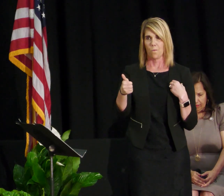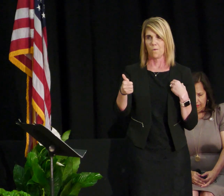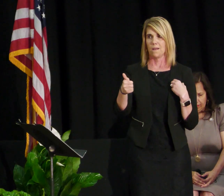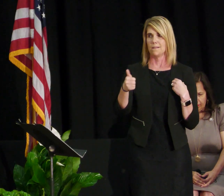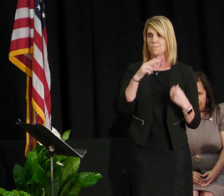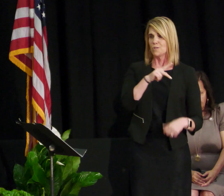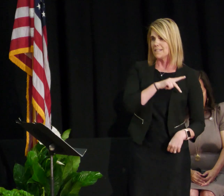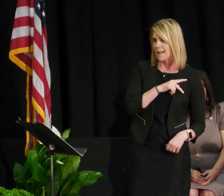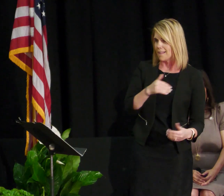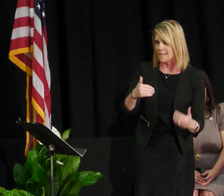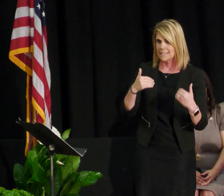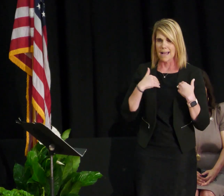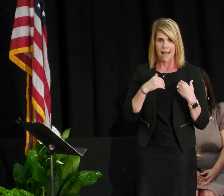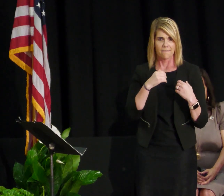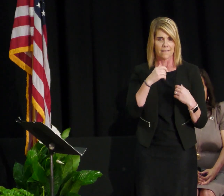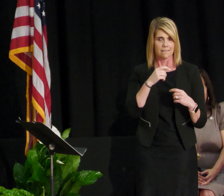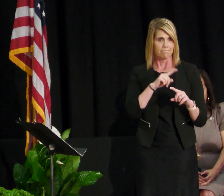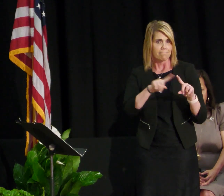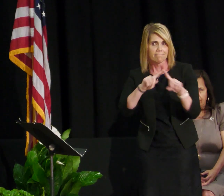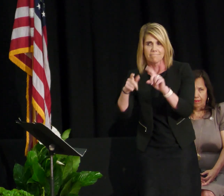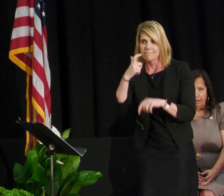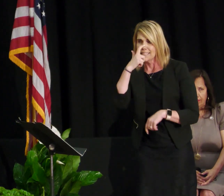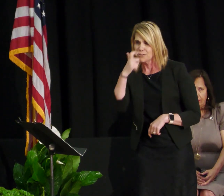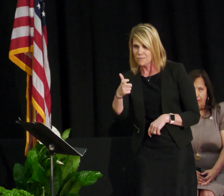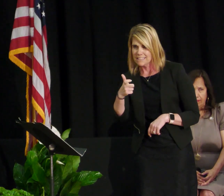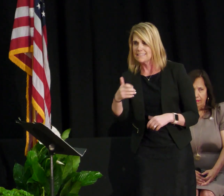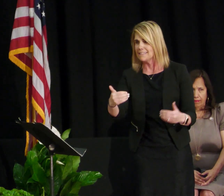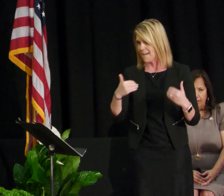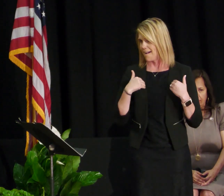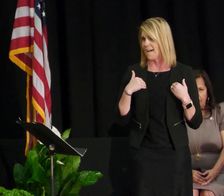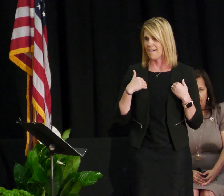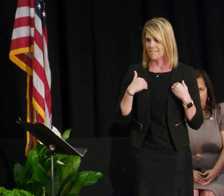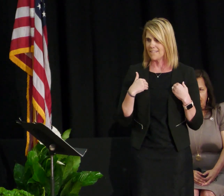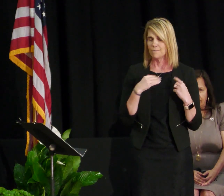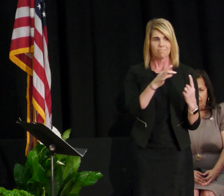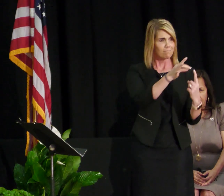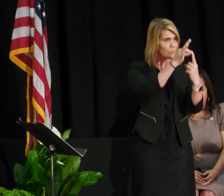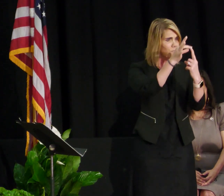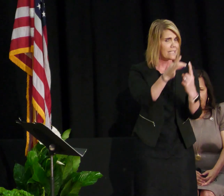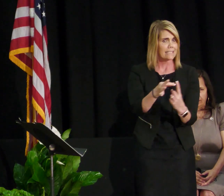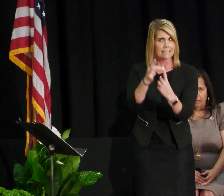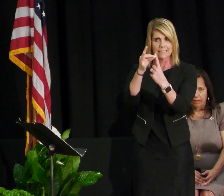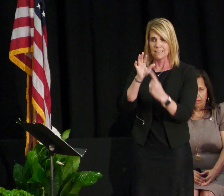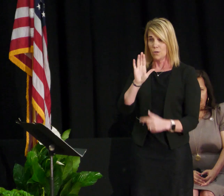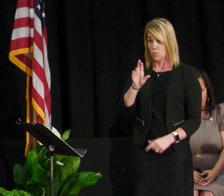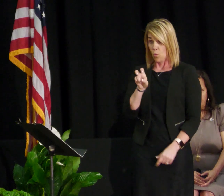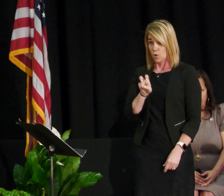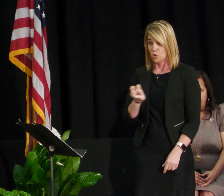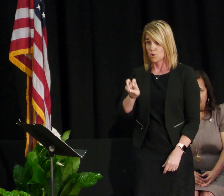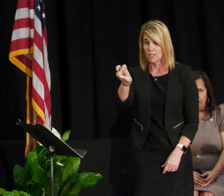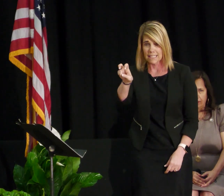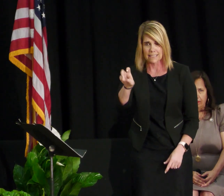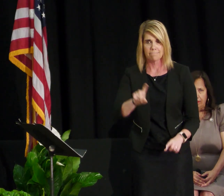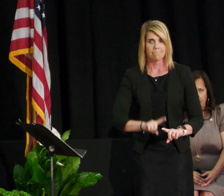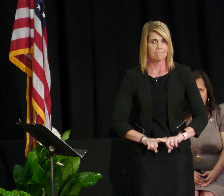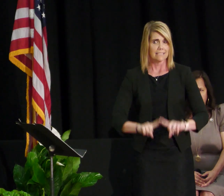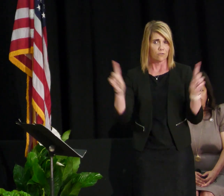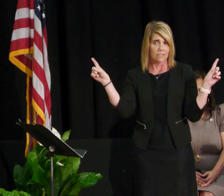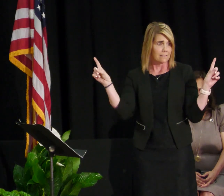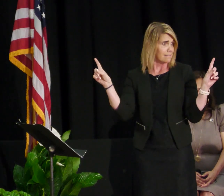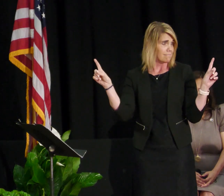gifts. Your own personalities. Your different, interesting qualities that you each have. And your uniqueness.